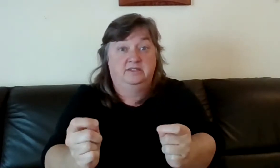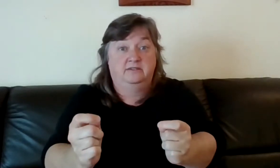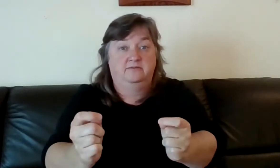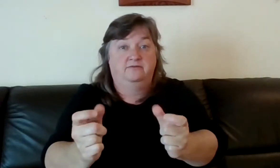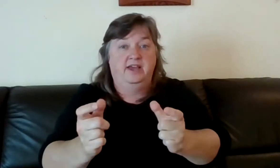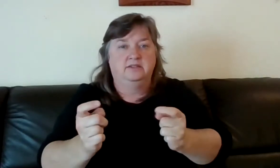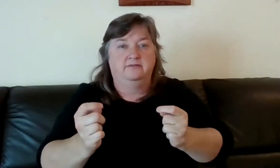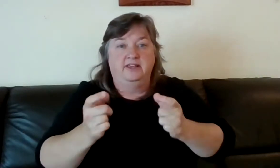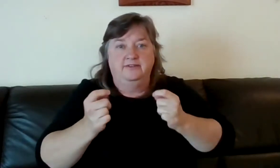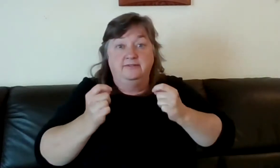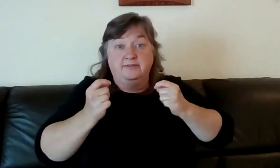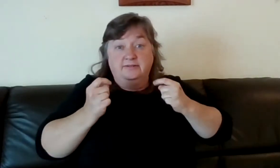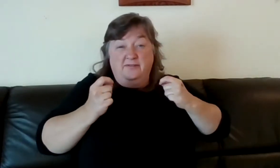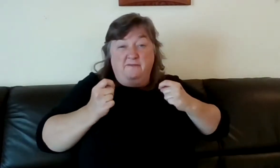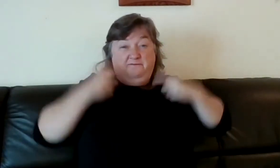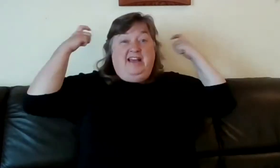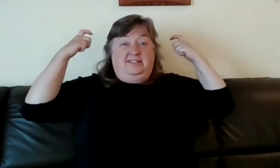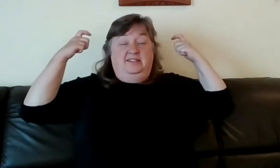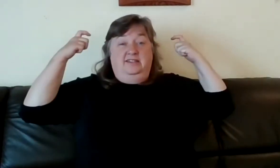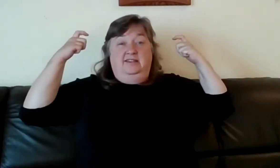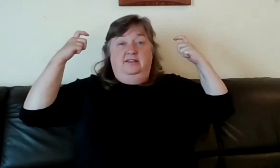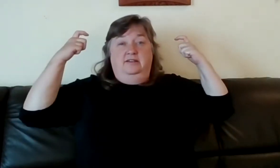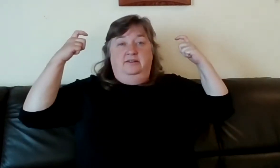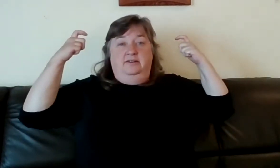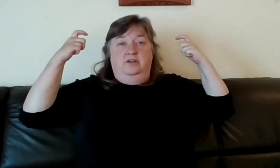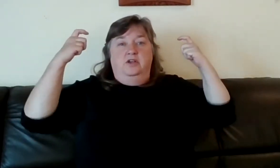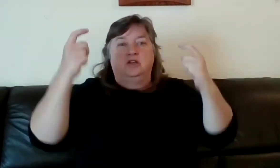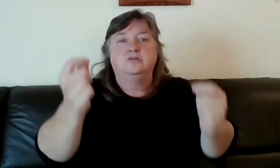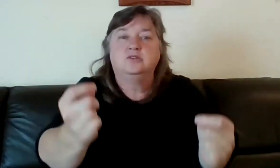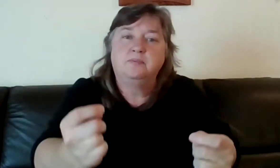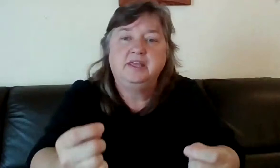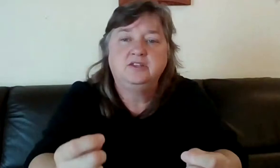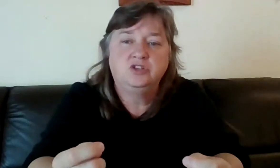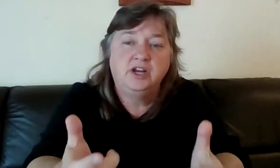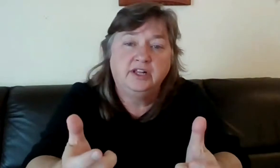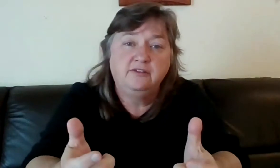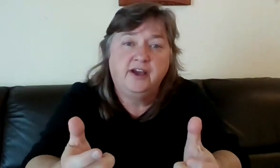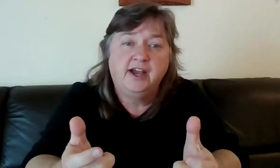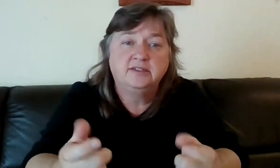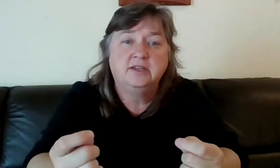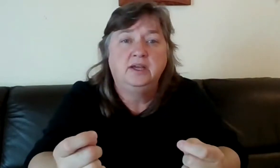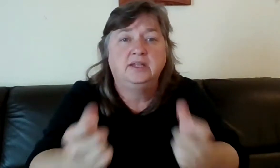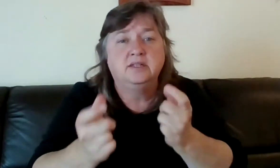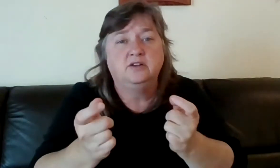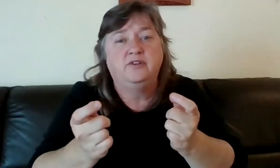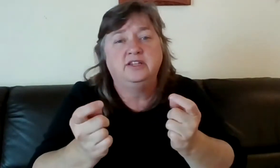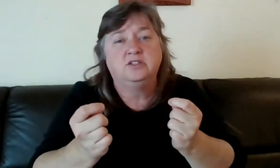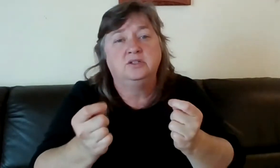fast, fast, fast, fast, fast, fast, fast, fast, fast. You know, so something is generically fast, it's a little faster, it's a